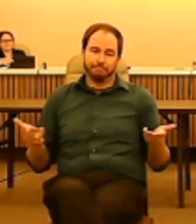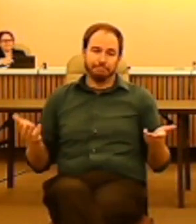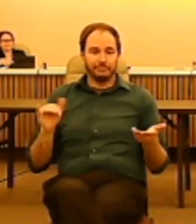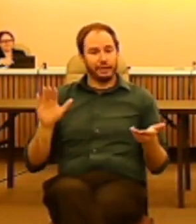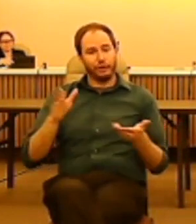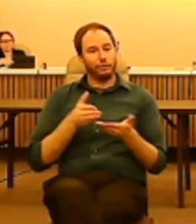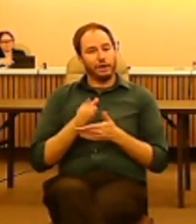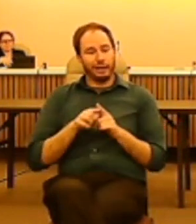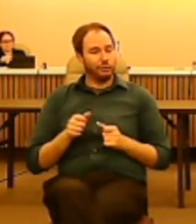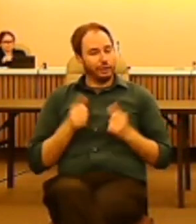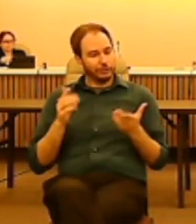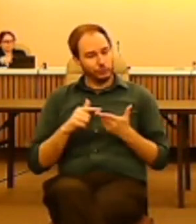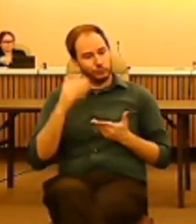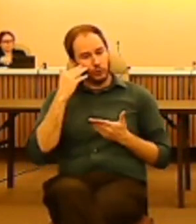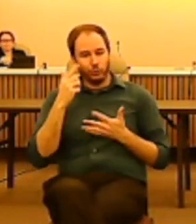their right as residents.